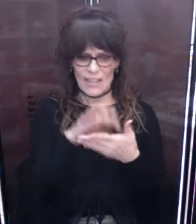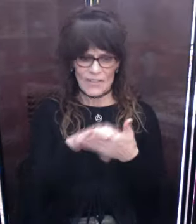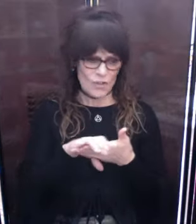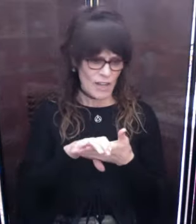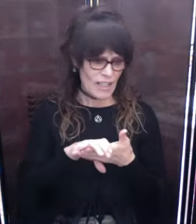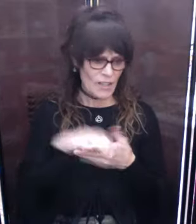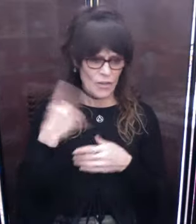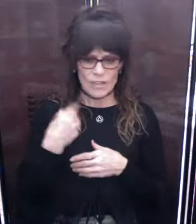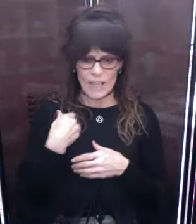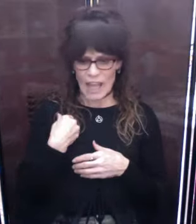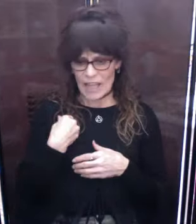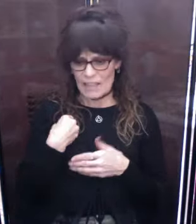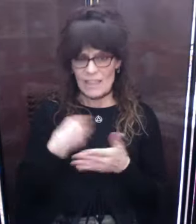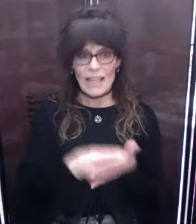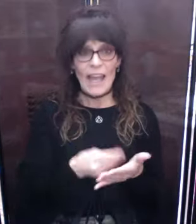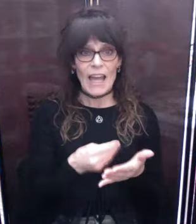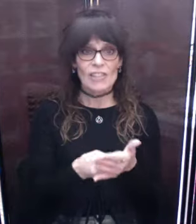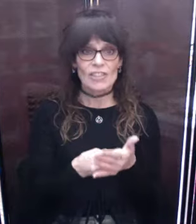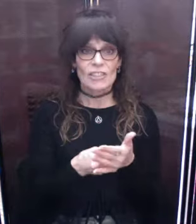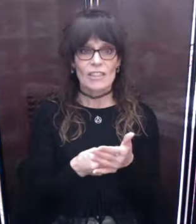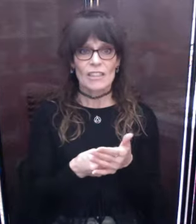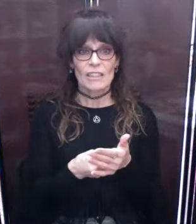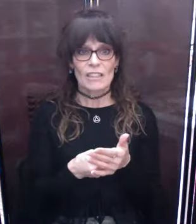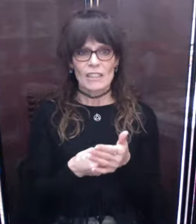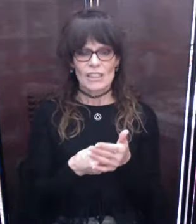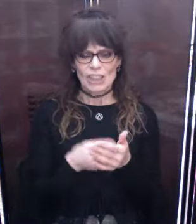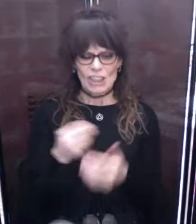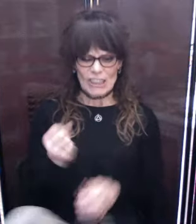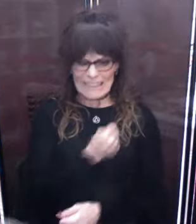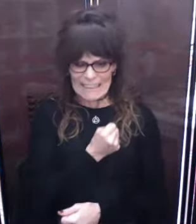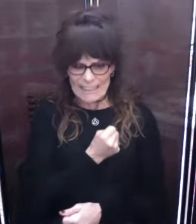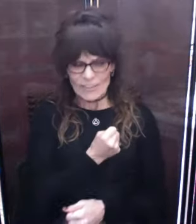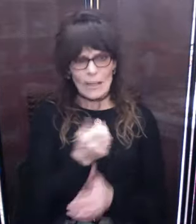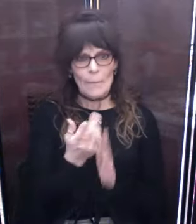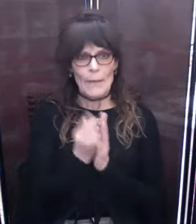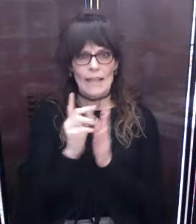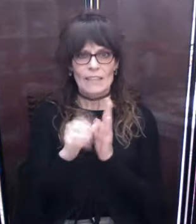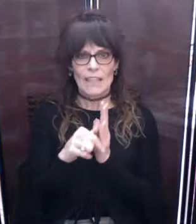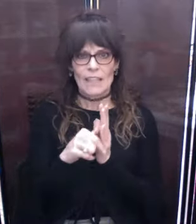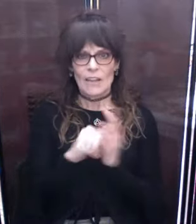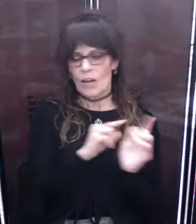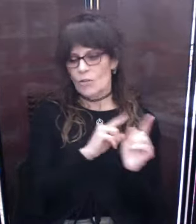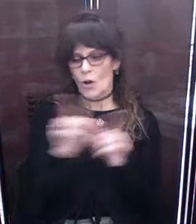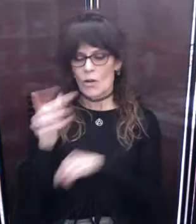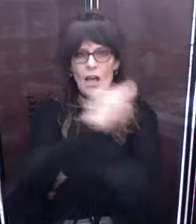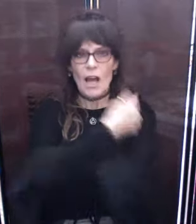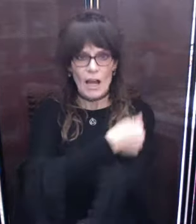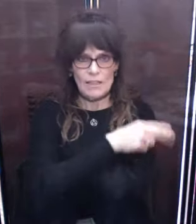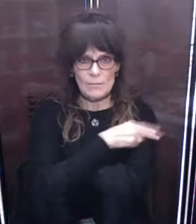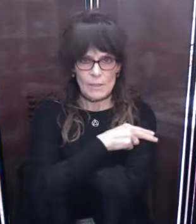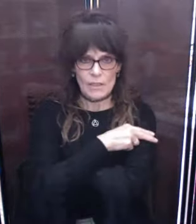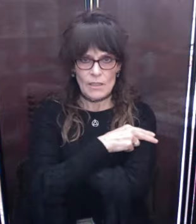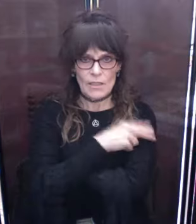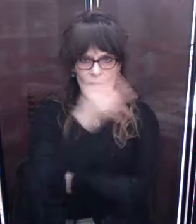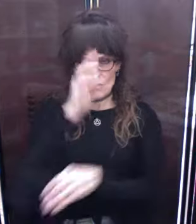had on me, and it's like, oh crap, I'll have to come back later. You know what? I'll go back over to the hospital, and I'll sober up on the way back to the